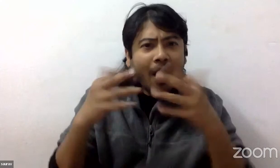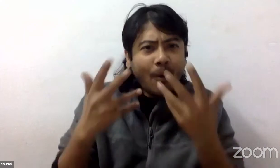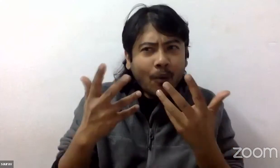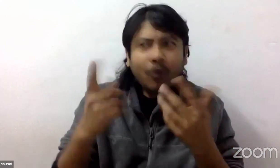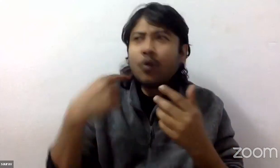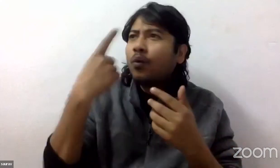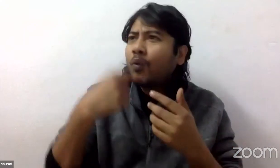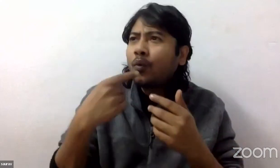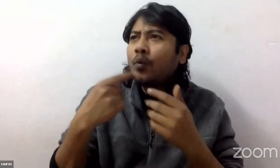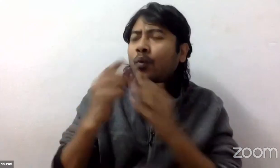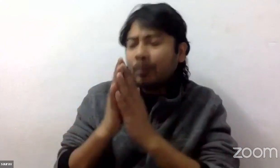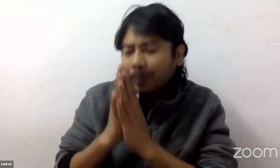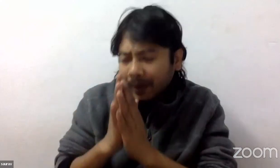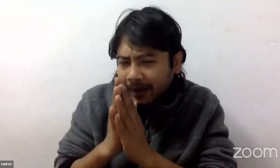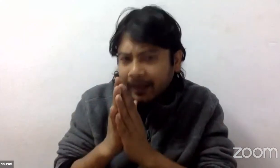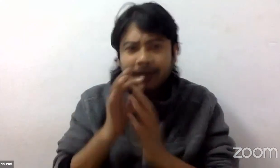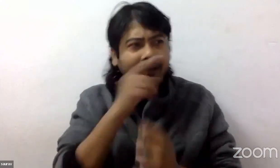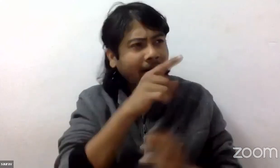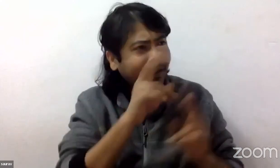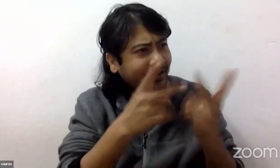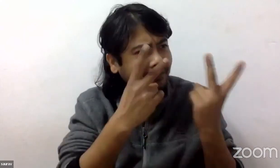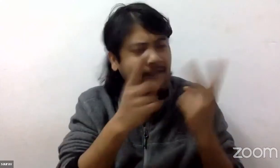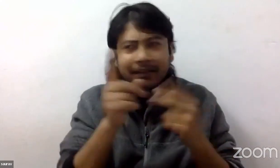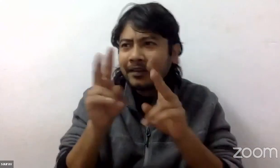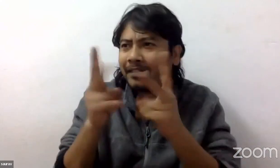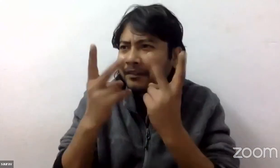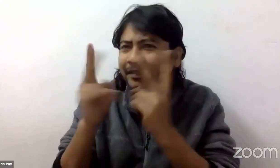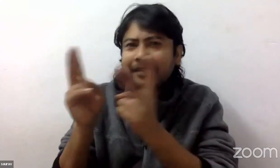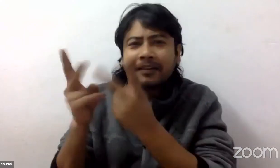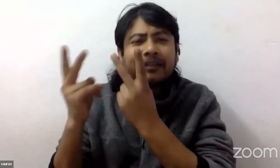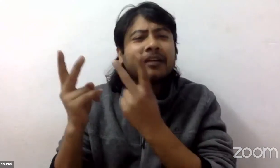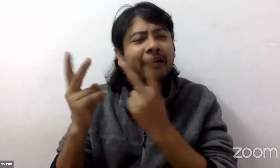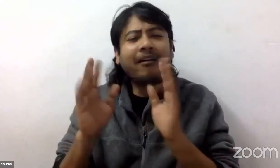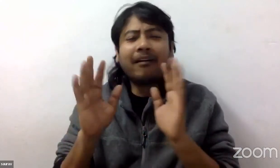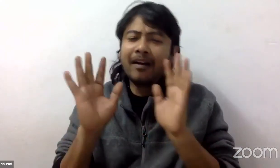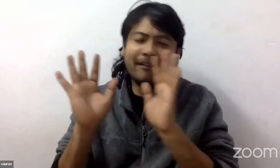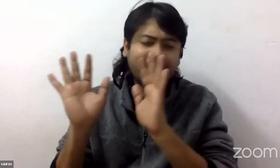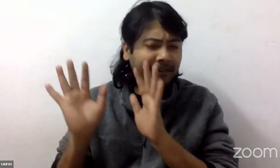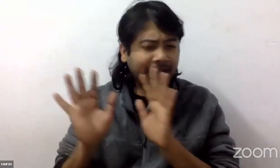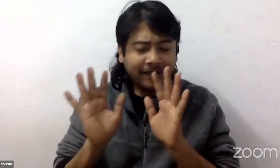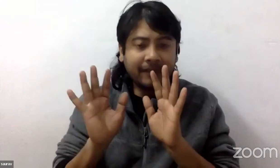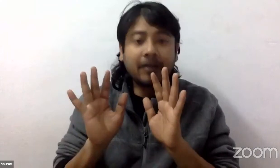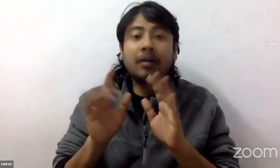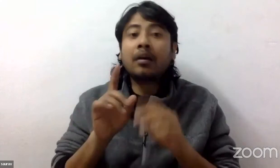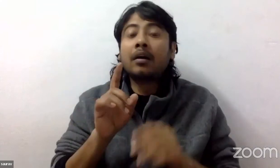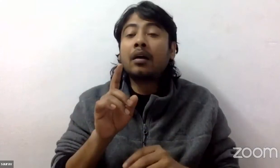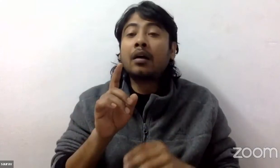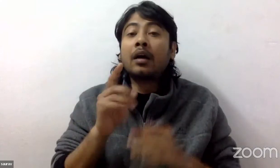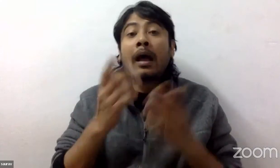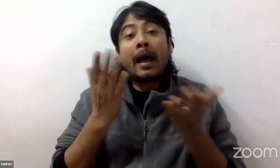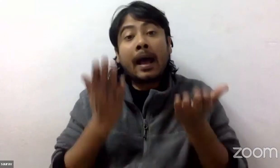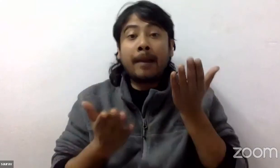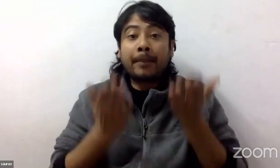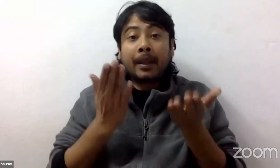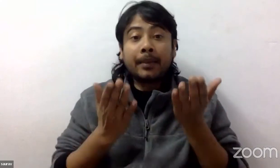Ekadashi. However, if by mistake you have broken the Ekadashi, you have eaten something, then what is